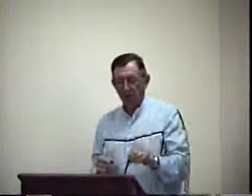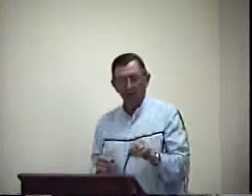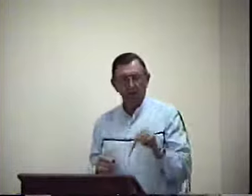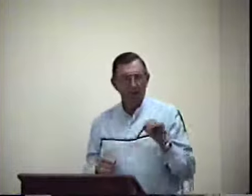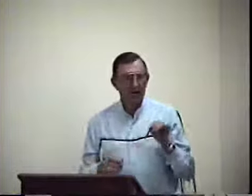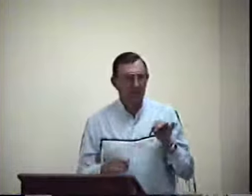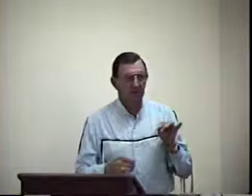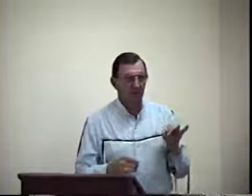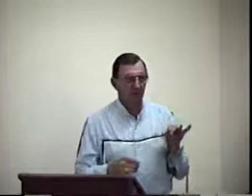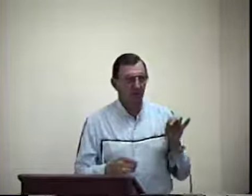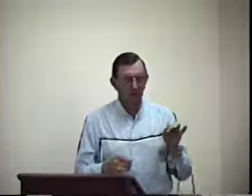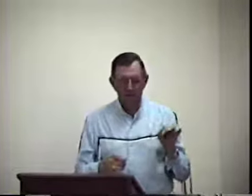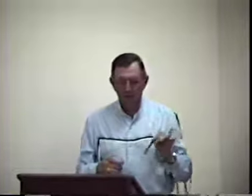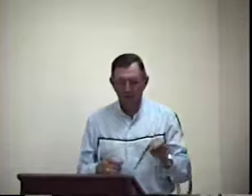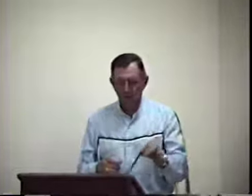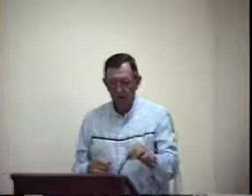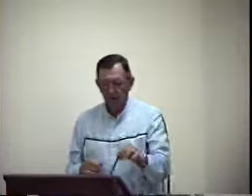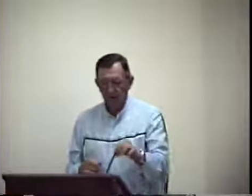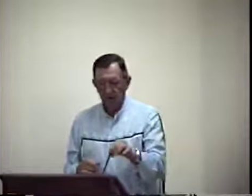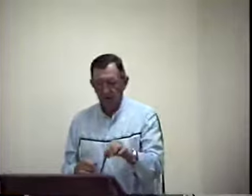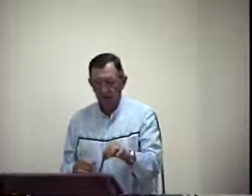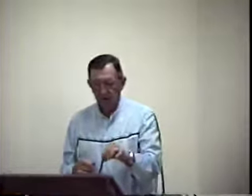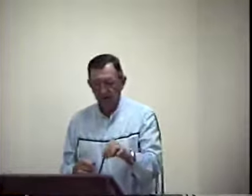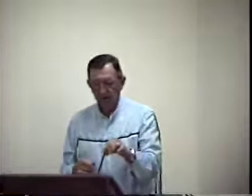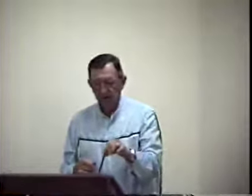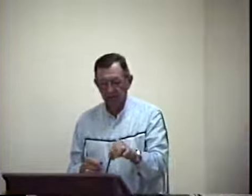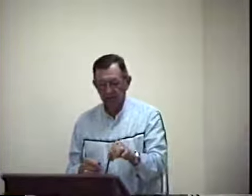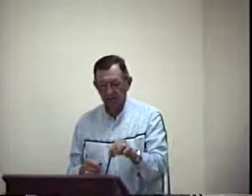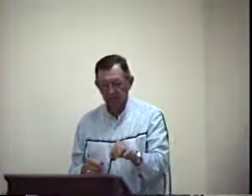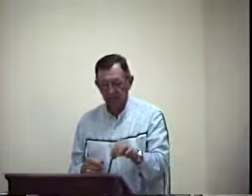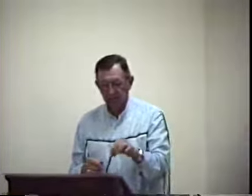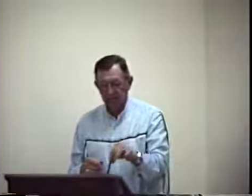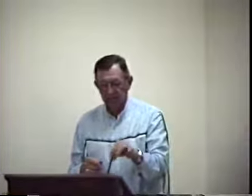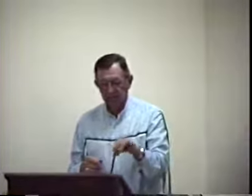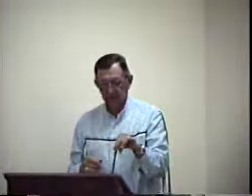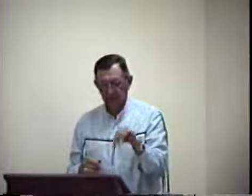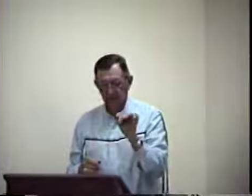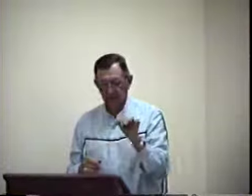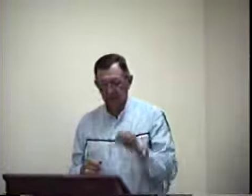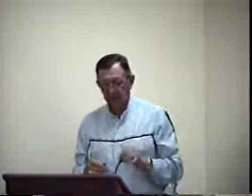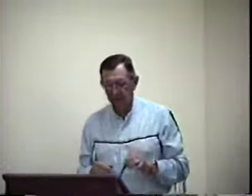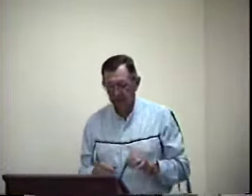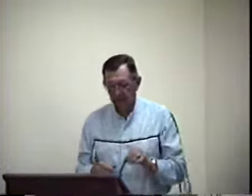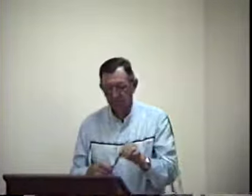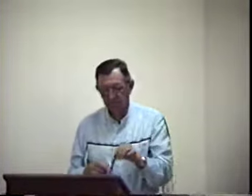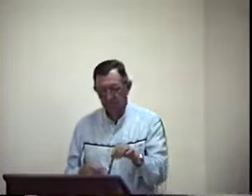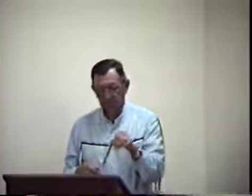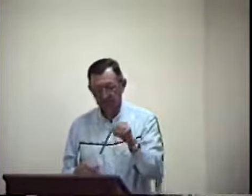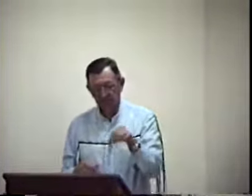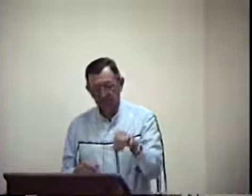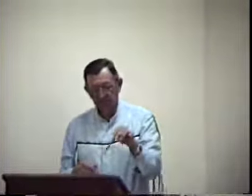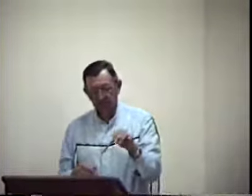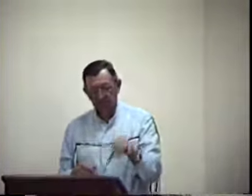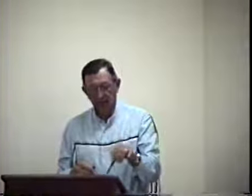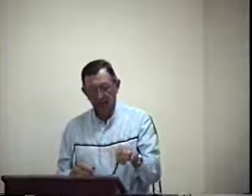enrolled class order. We'll start with Holly, John, Jim, Janice, and then Chan, Butch,